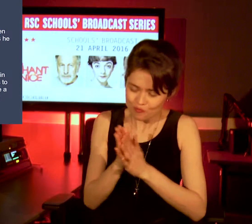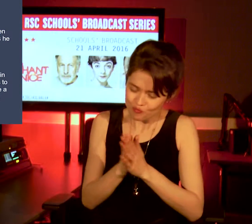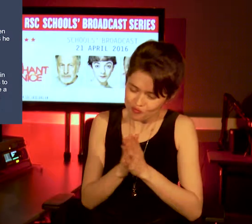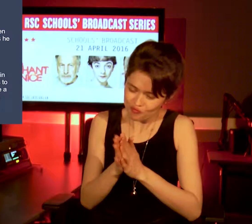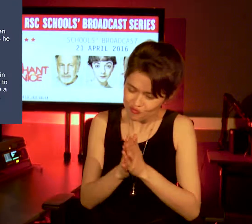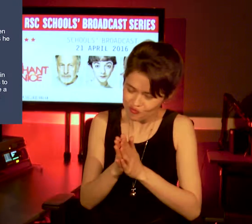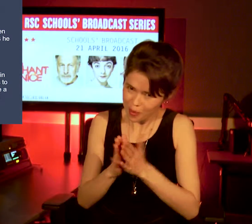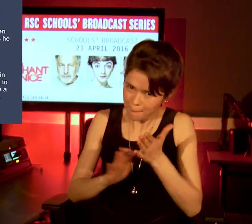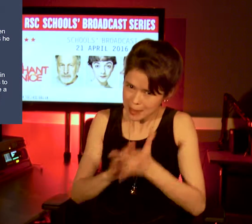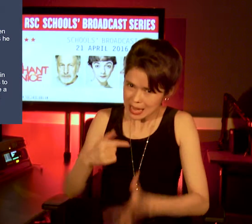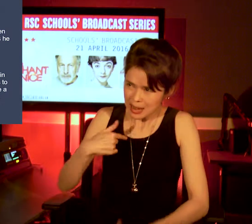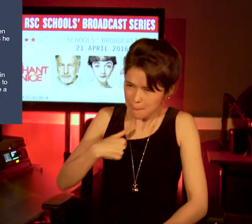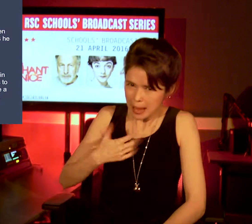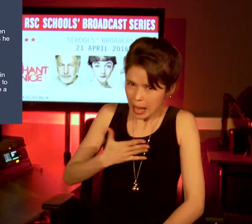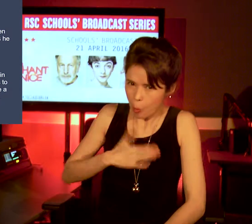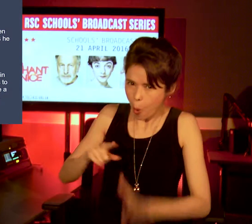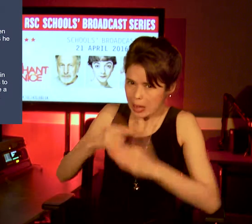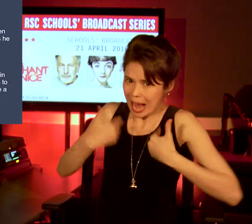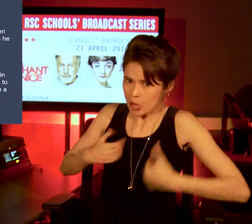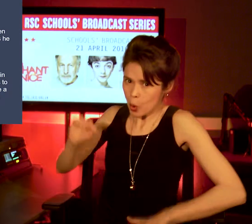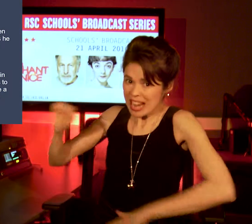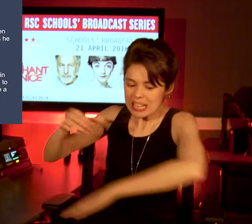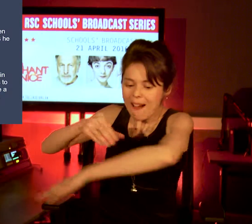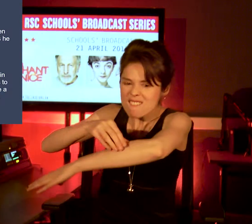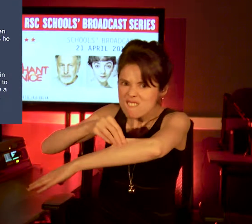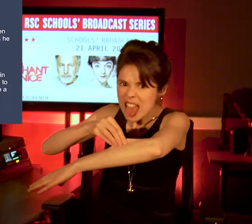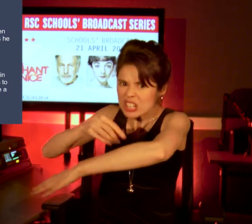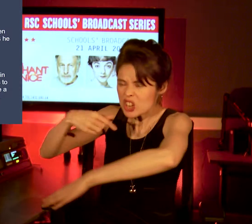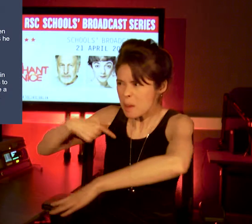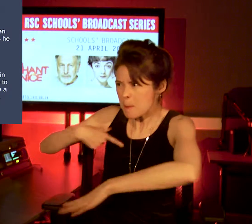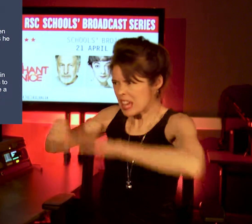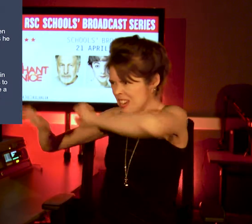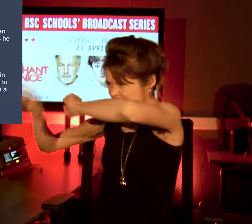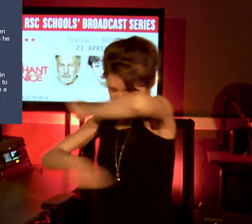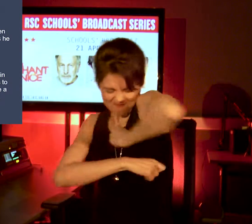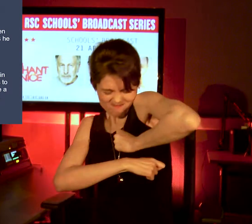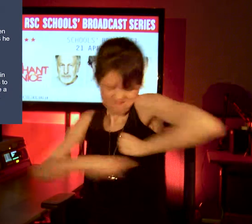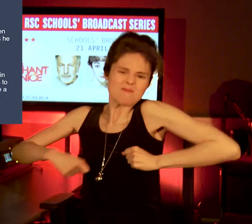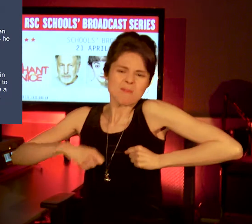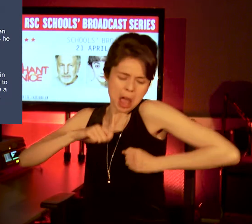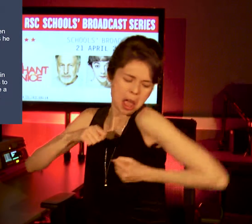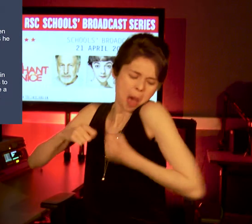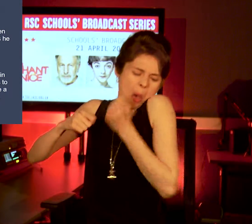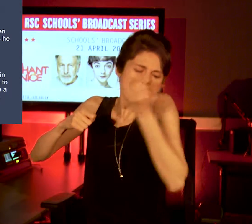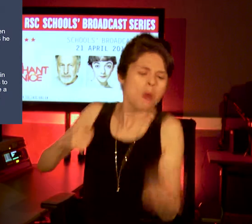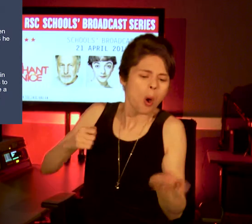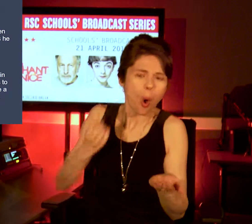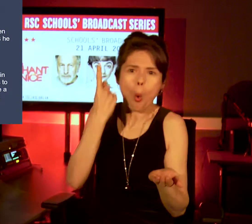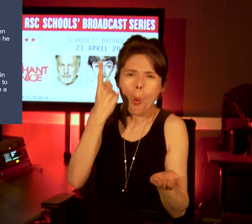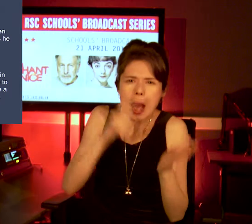Shylock decides that Antonio has to pay his bond. He wants